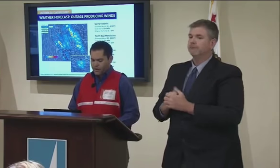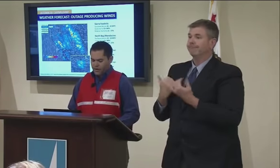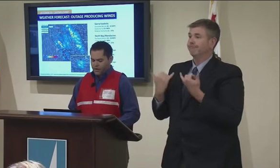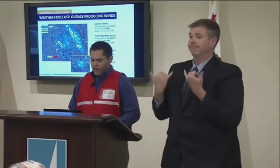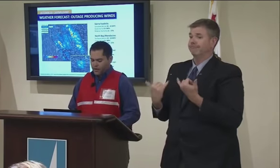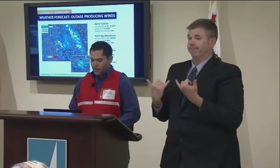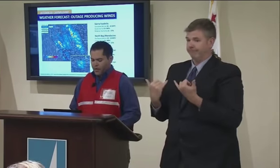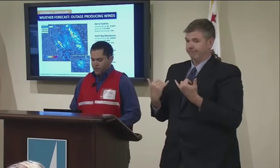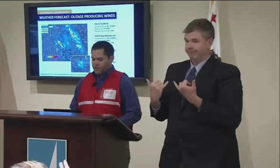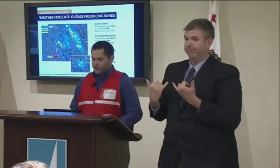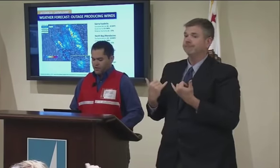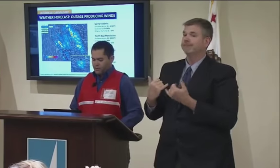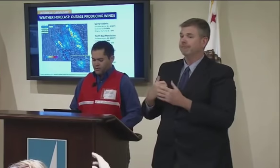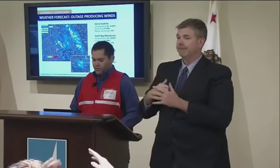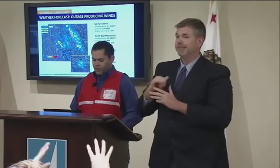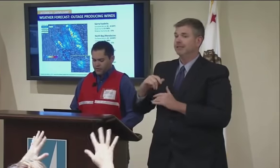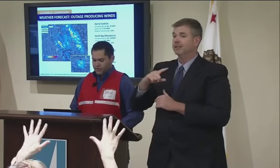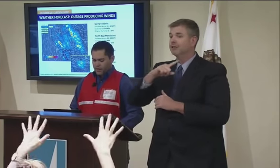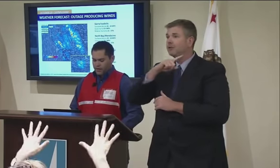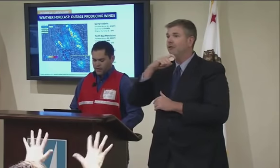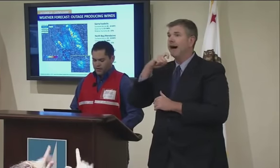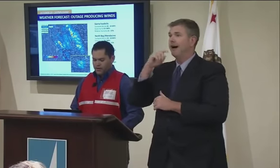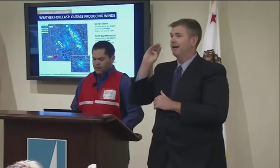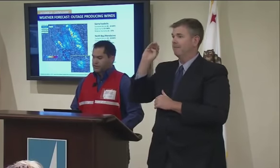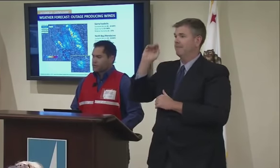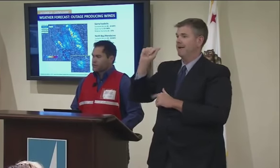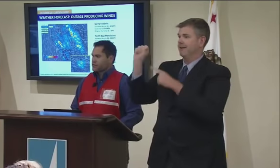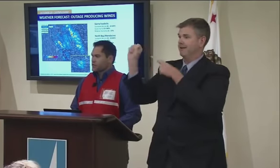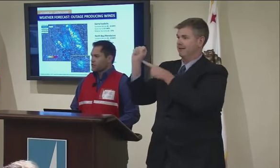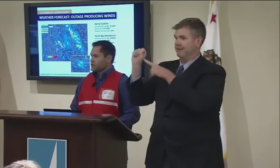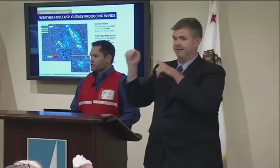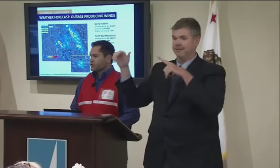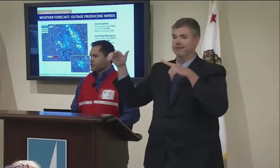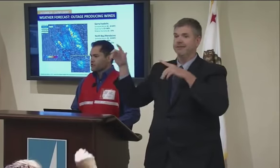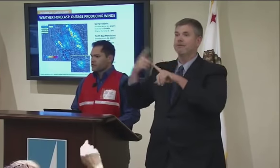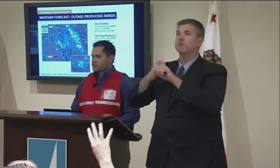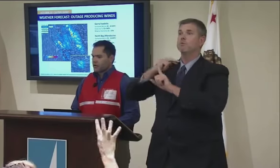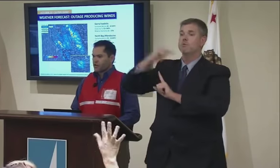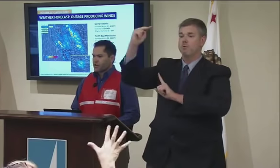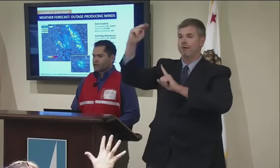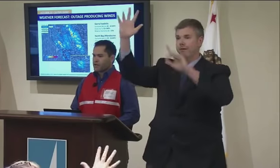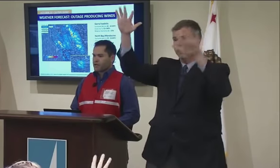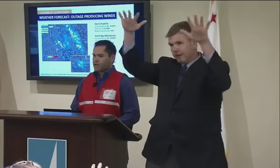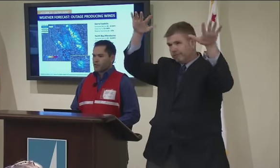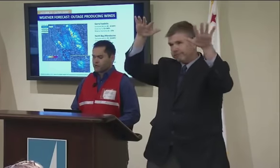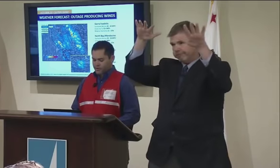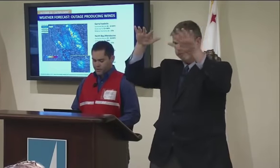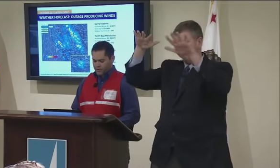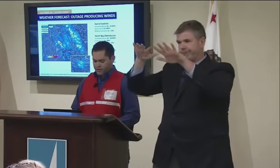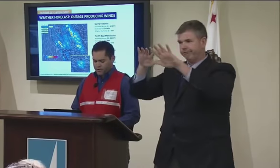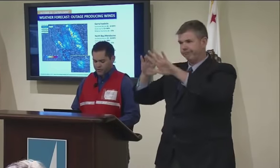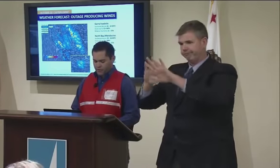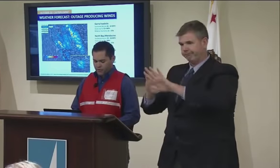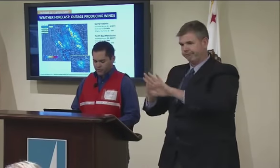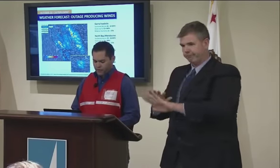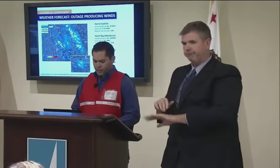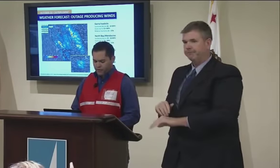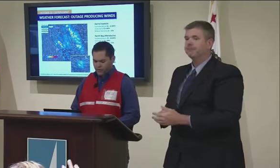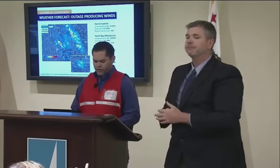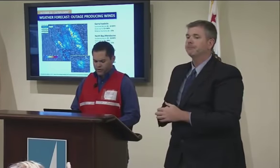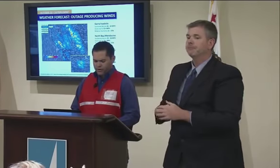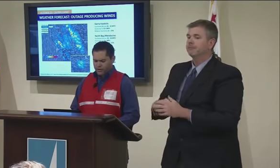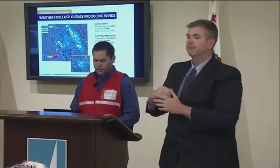north. And right now we see numerous readings in the teens to single digits across many weather stations in